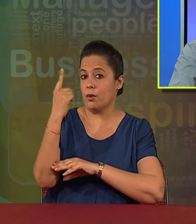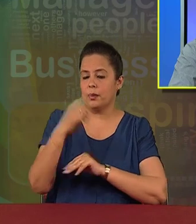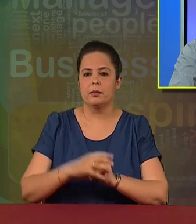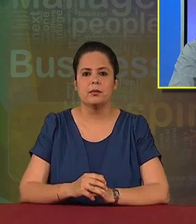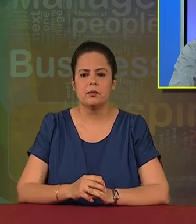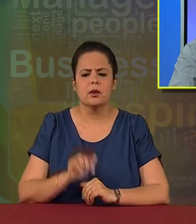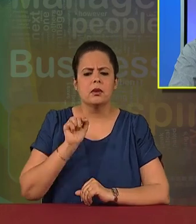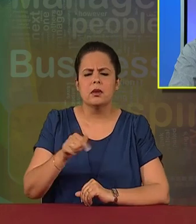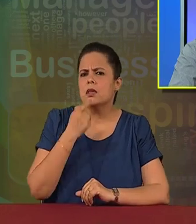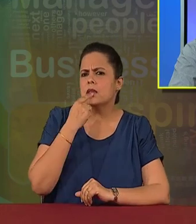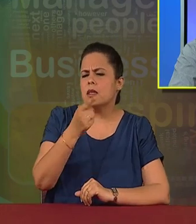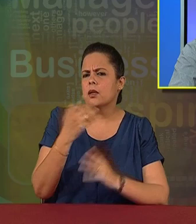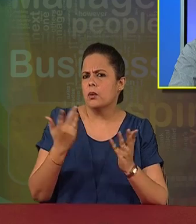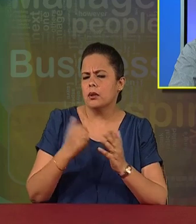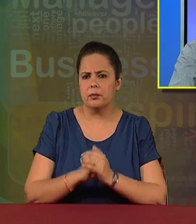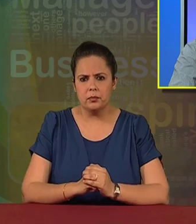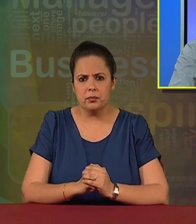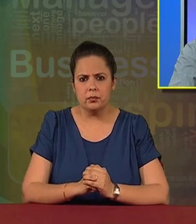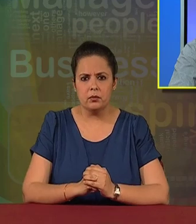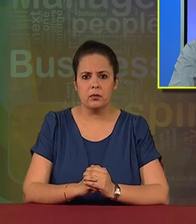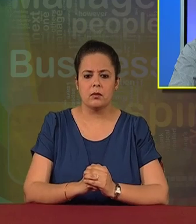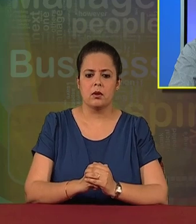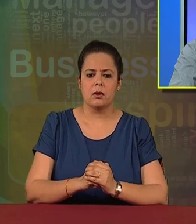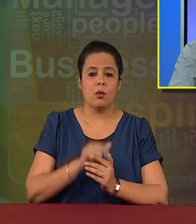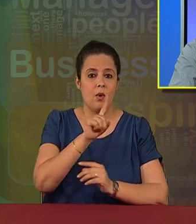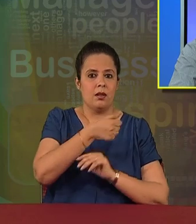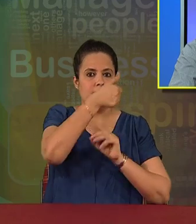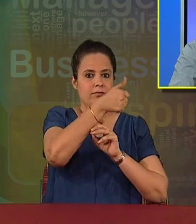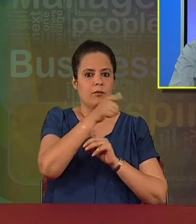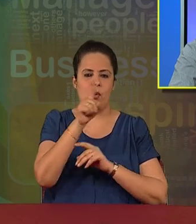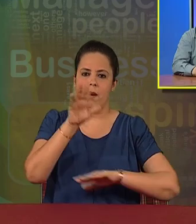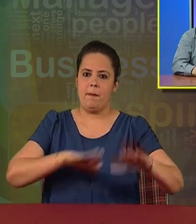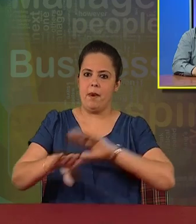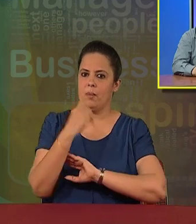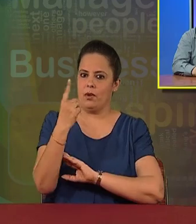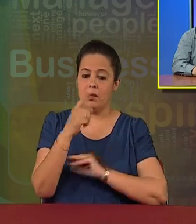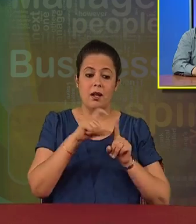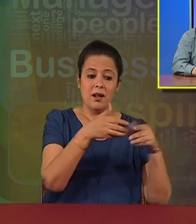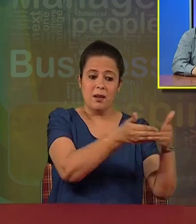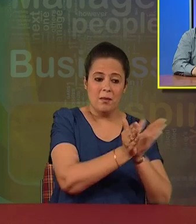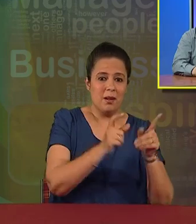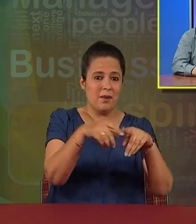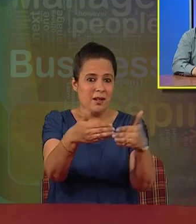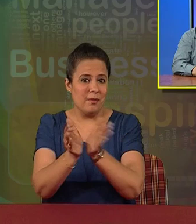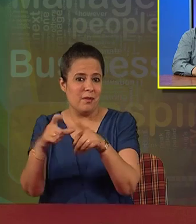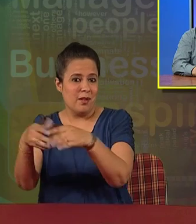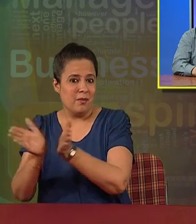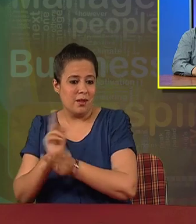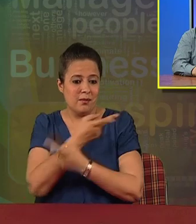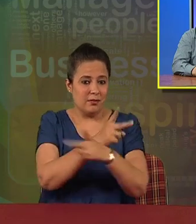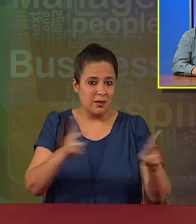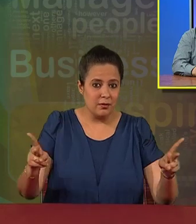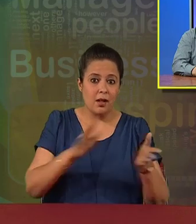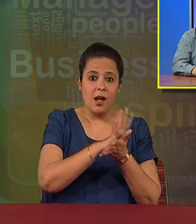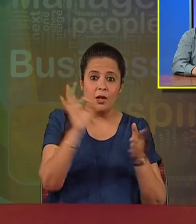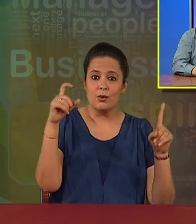This principle comprises that there should be one head and one plan for each department. And the head of the